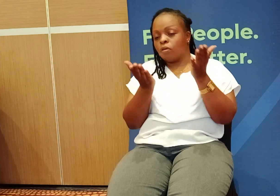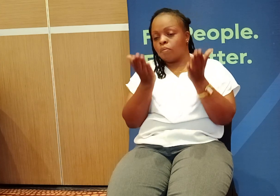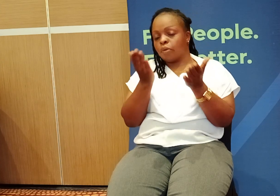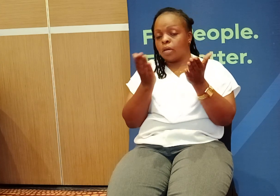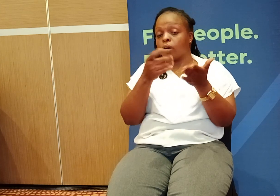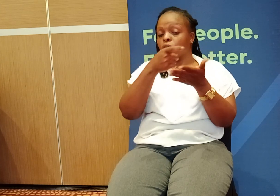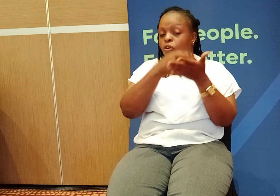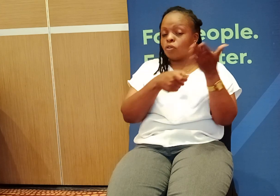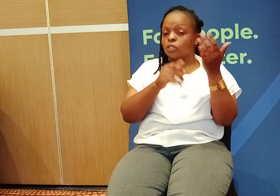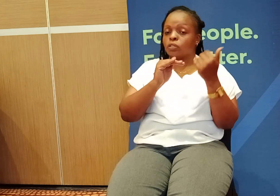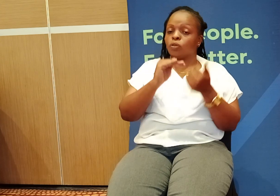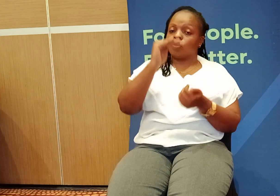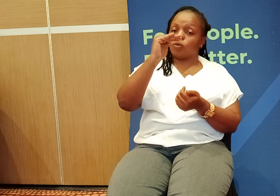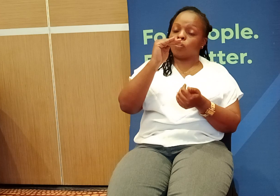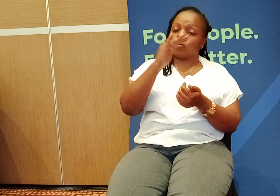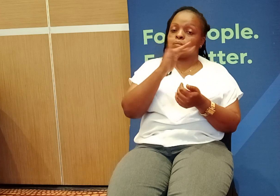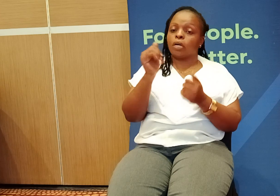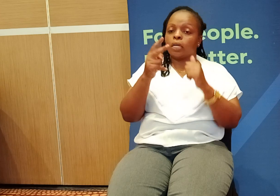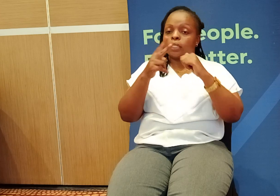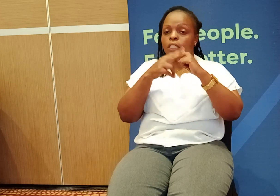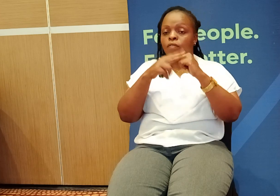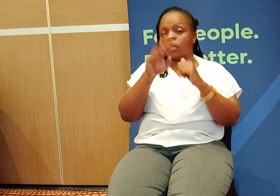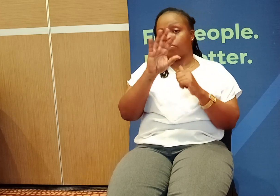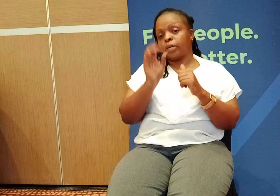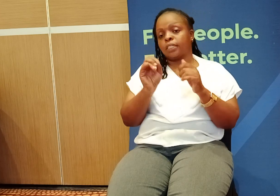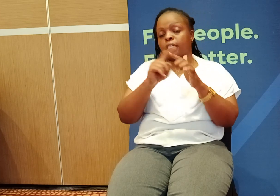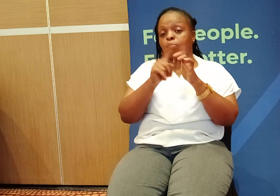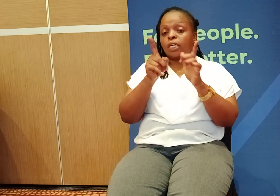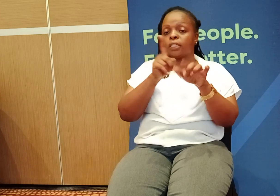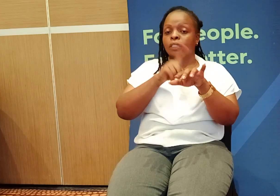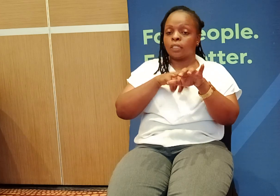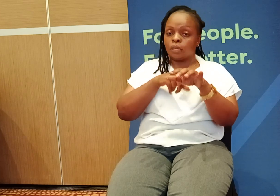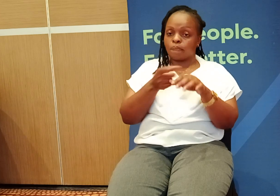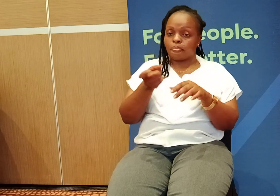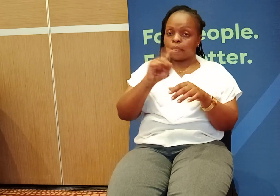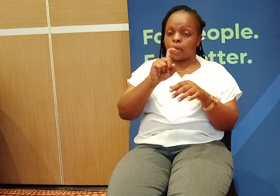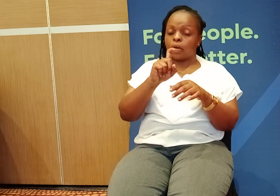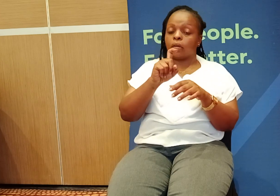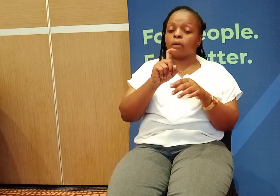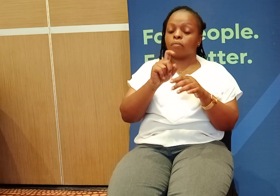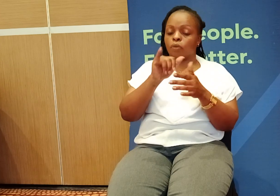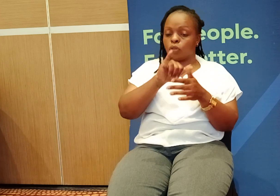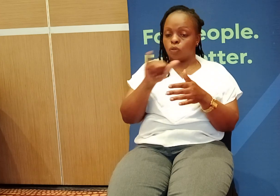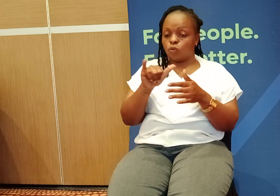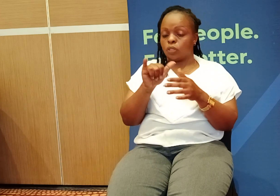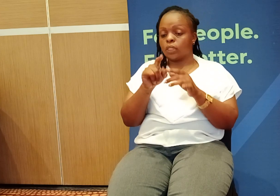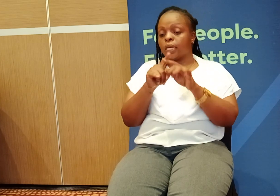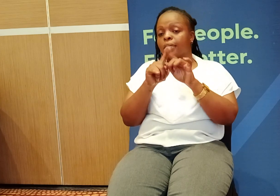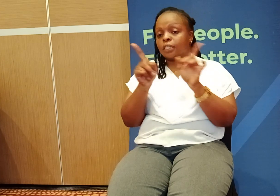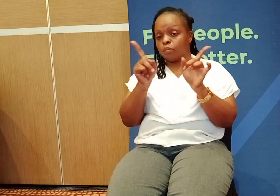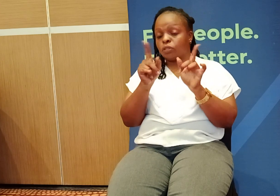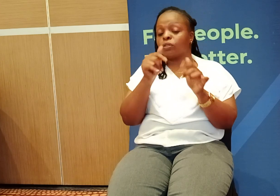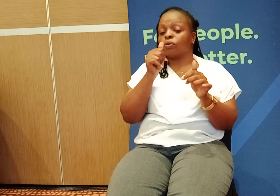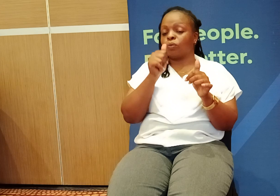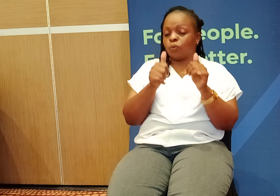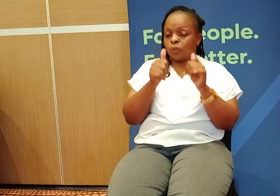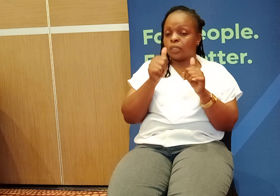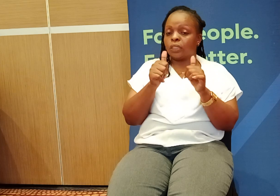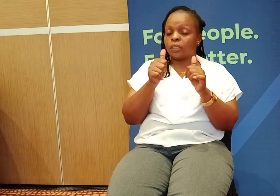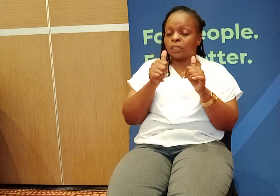grew by 7%. But when you add those exceptions, which massive quantum, almost 20 billion